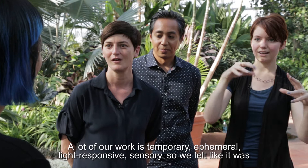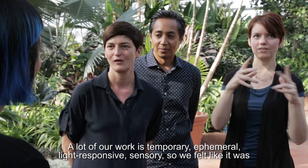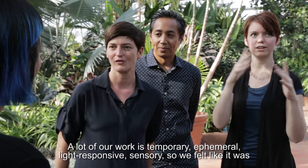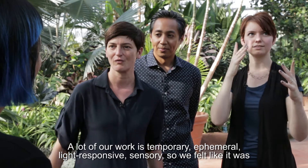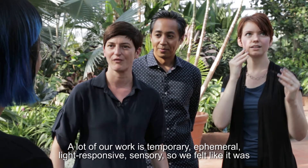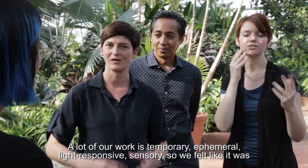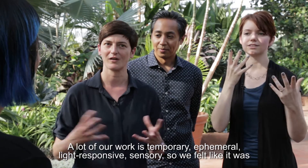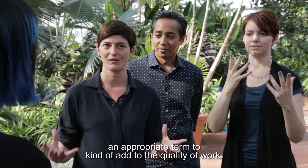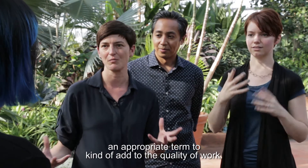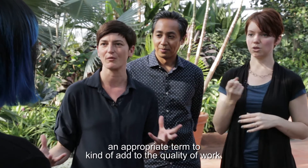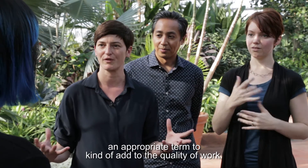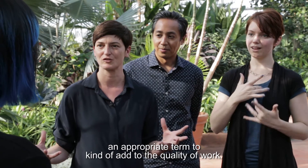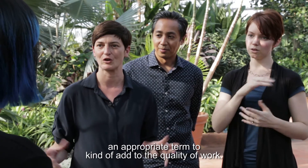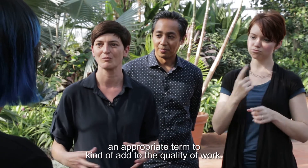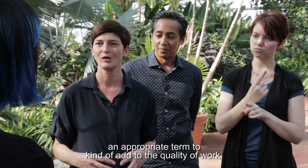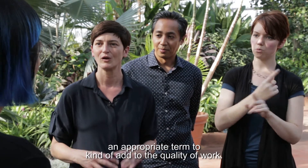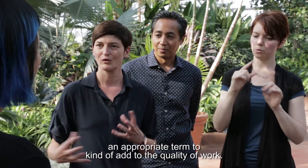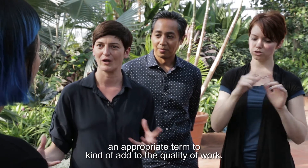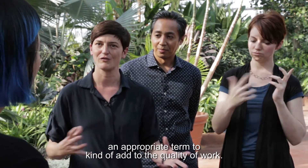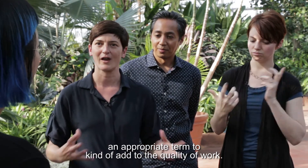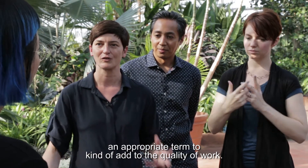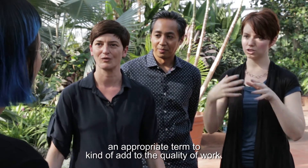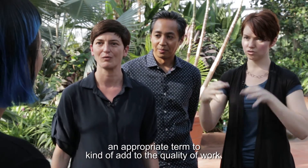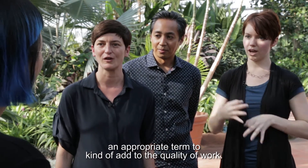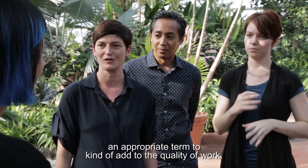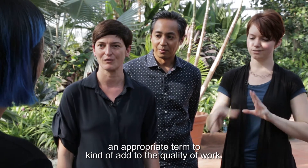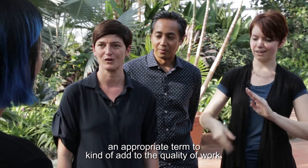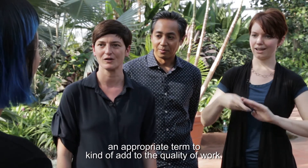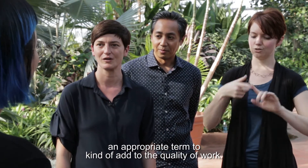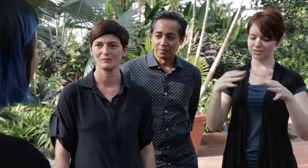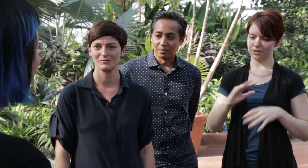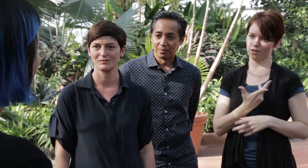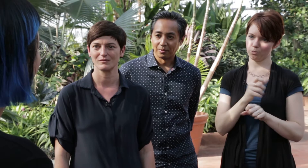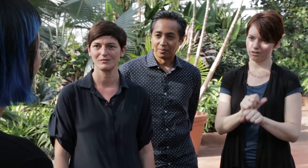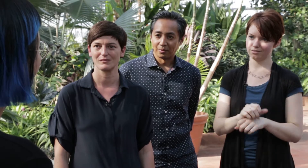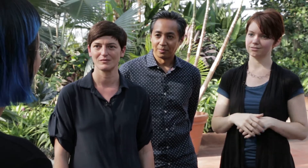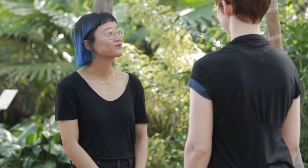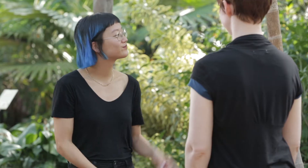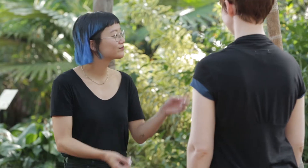sensory. So we felt like it's an appropriate term to kind of add to the quality of the work.